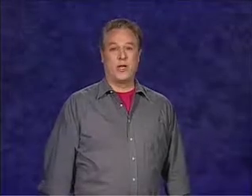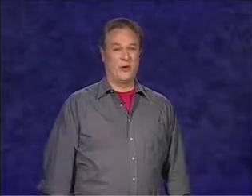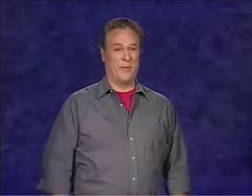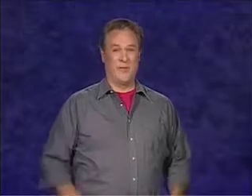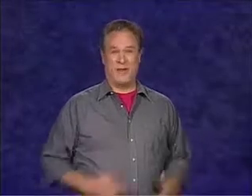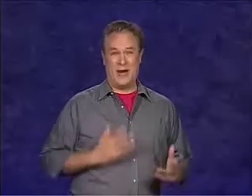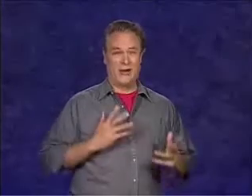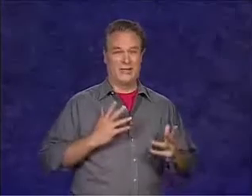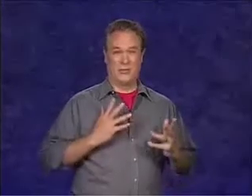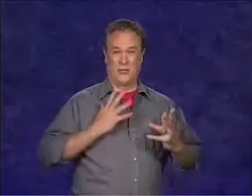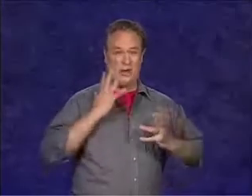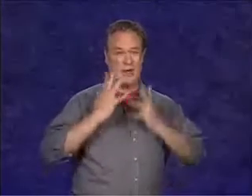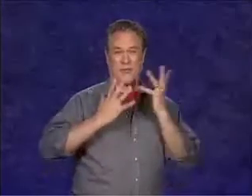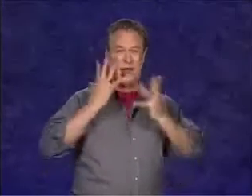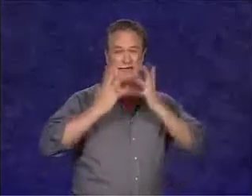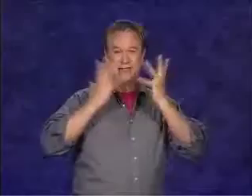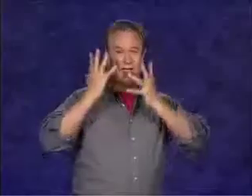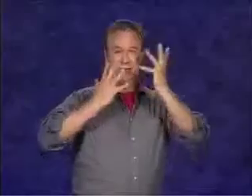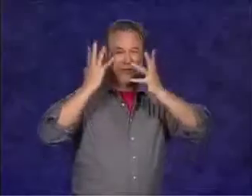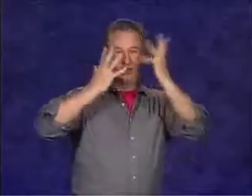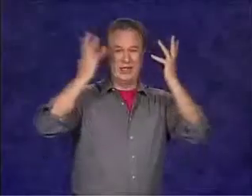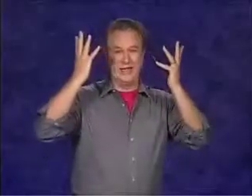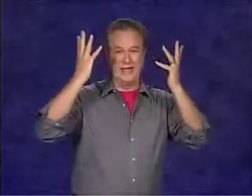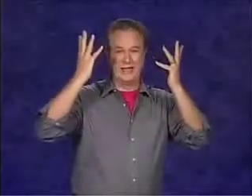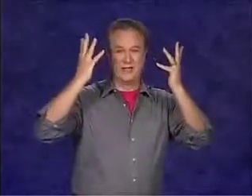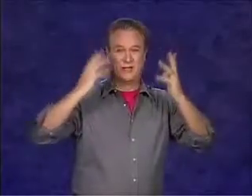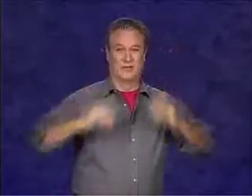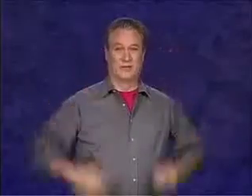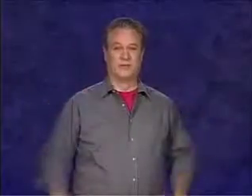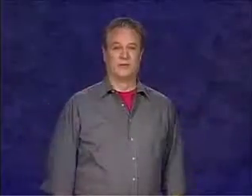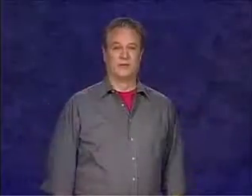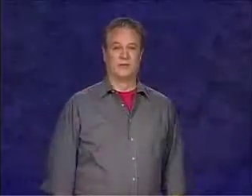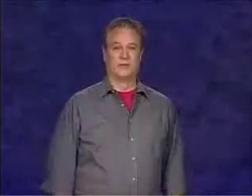When you're embarrassed, red rises up in your cheeks.